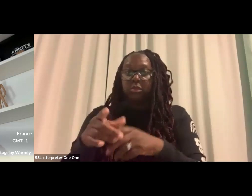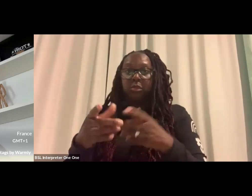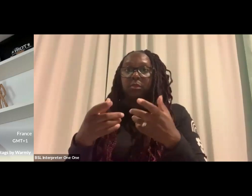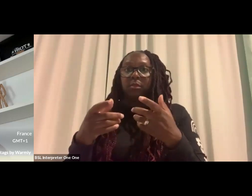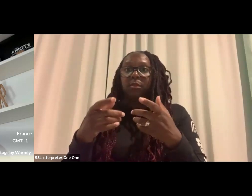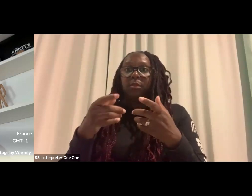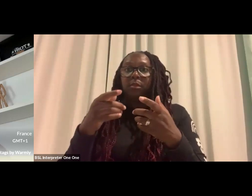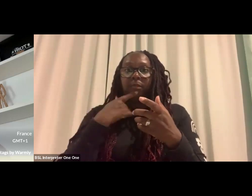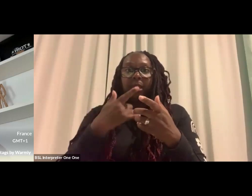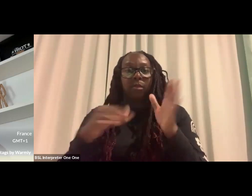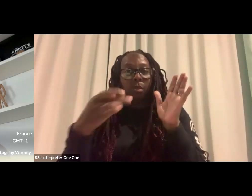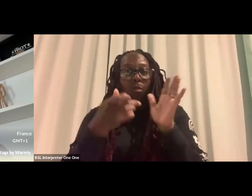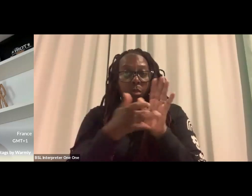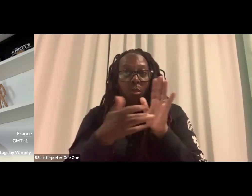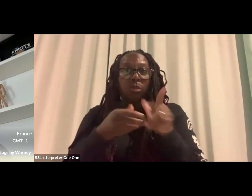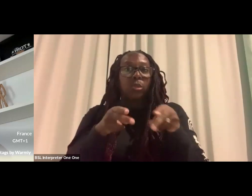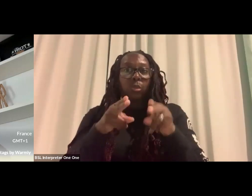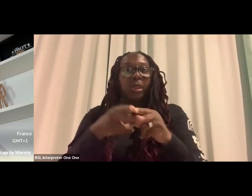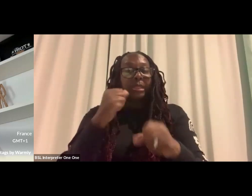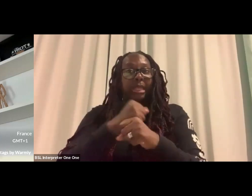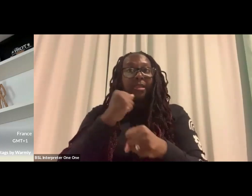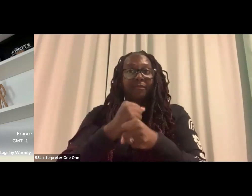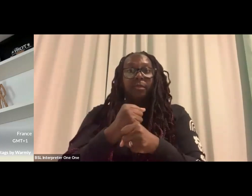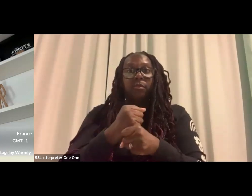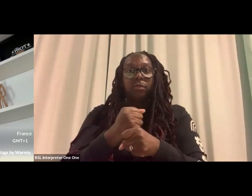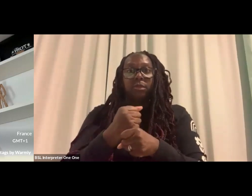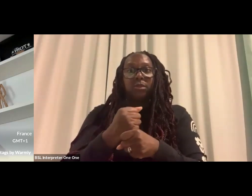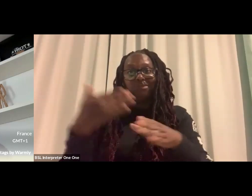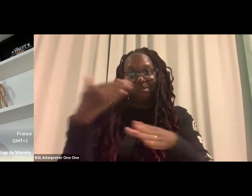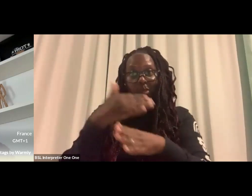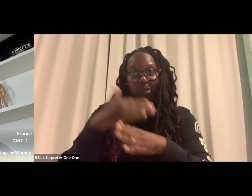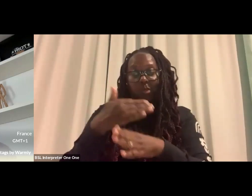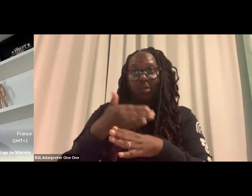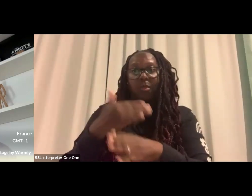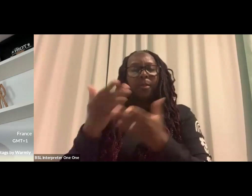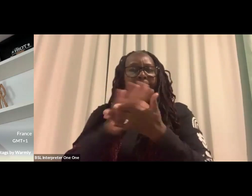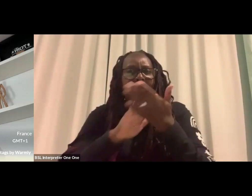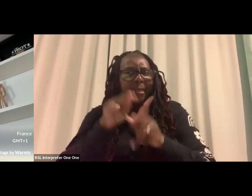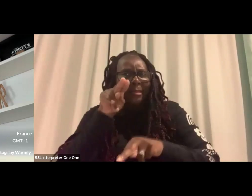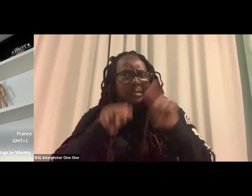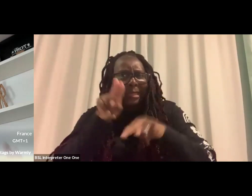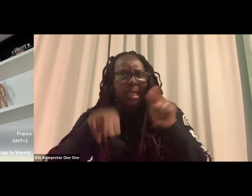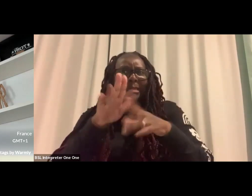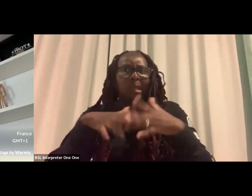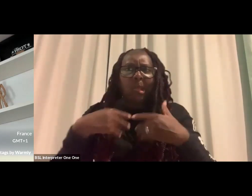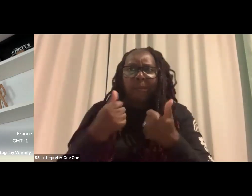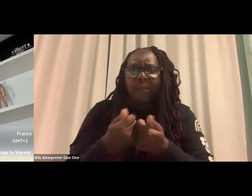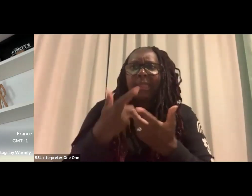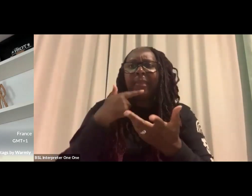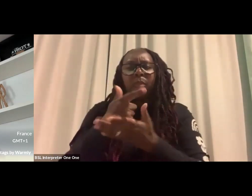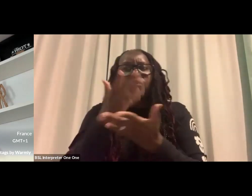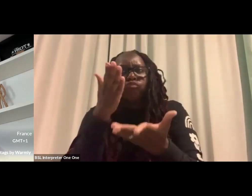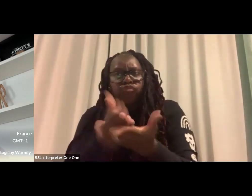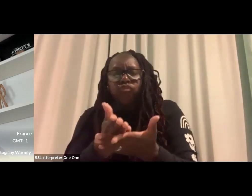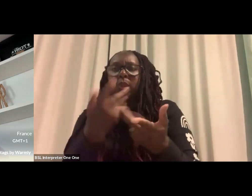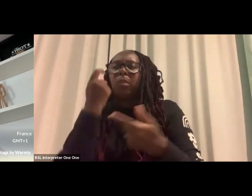showcasing practical ways in which governments are working with this. So this is about assessing impacts on current well-being more holistically, and also